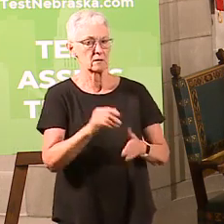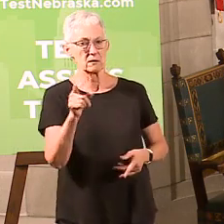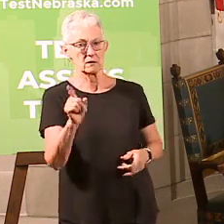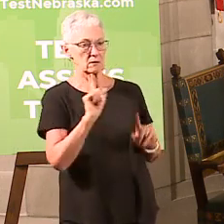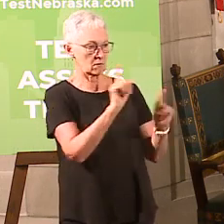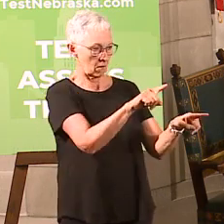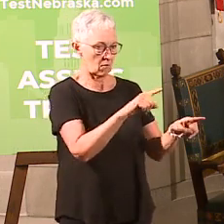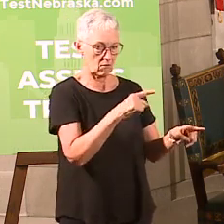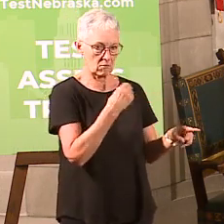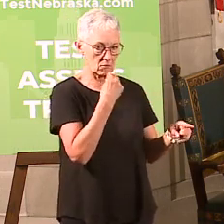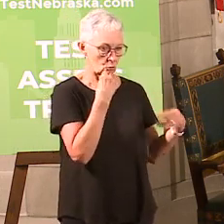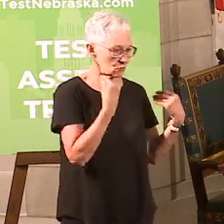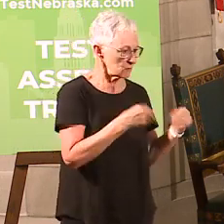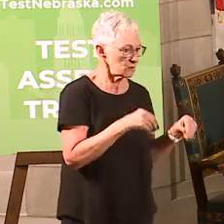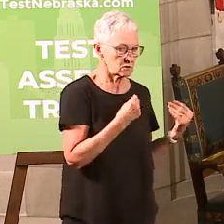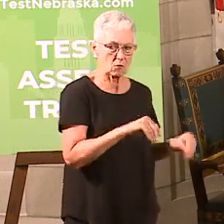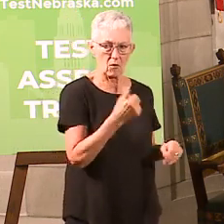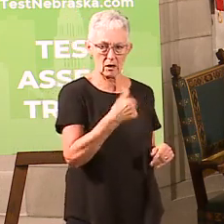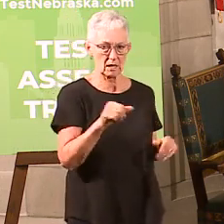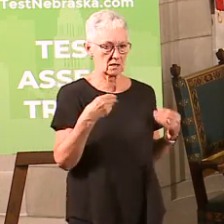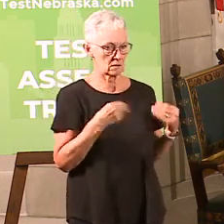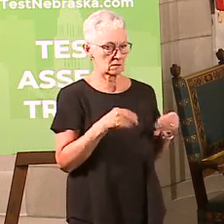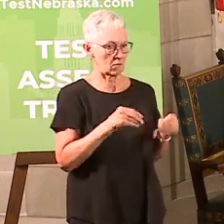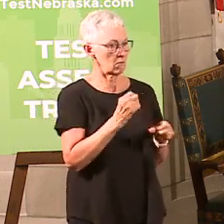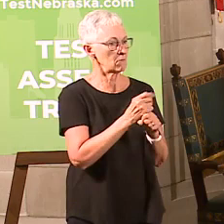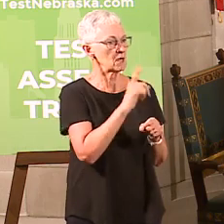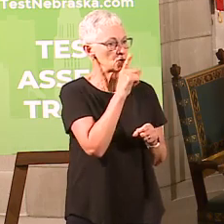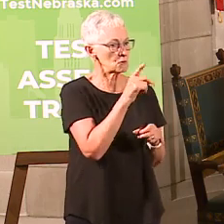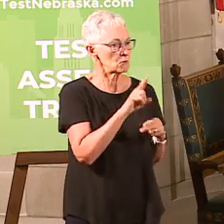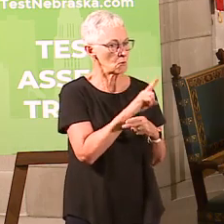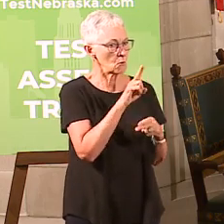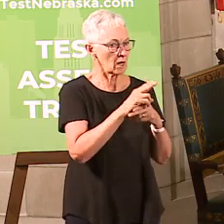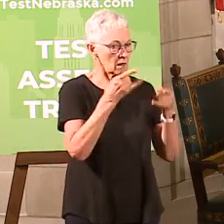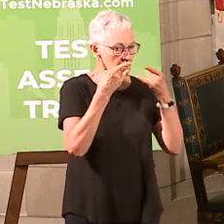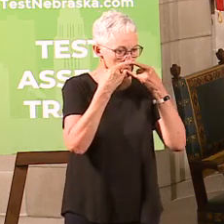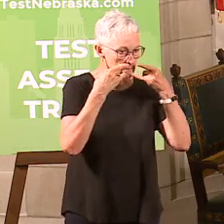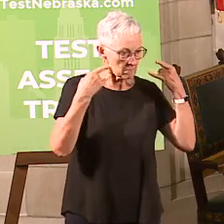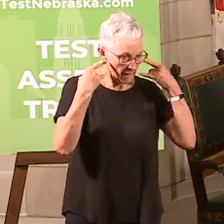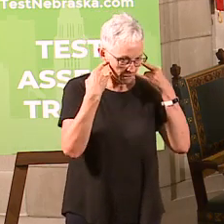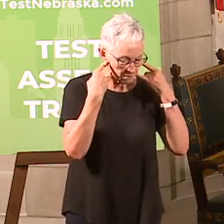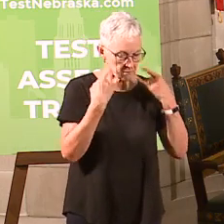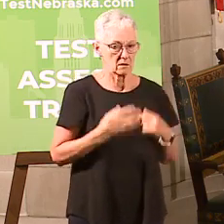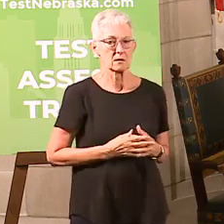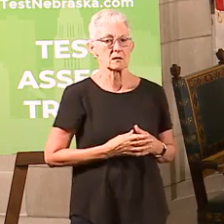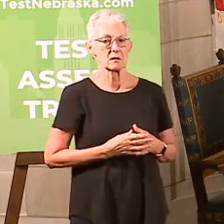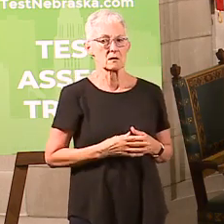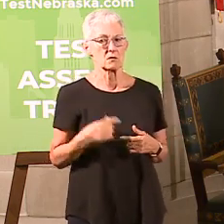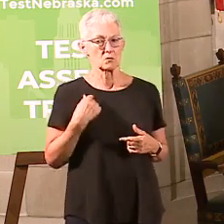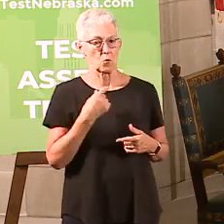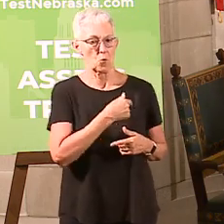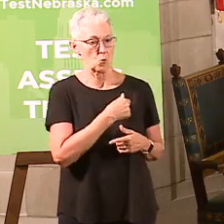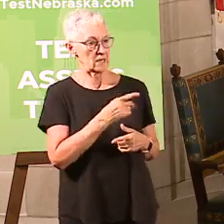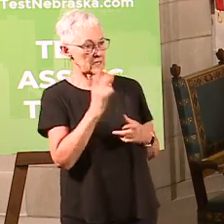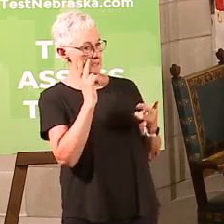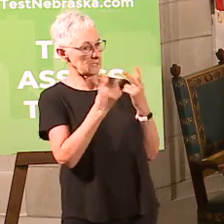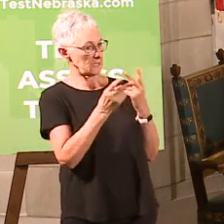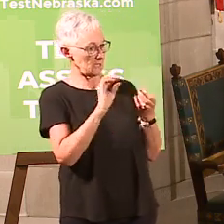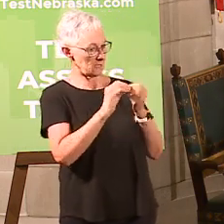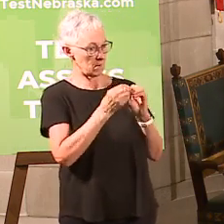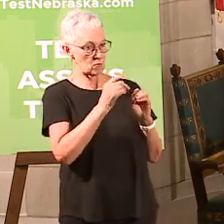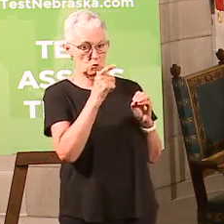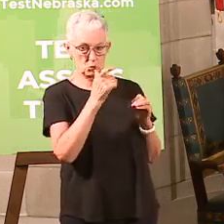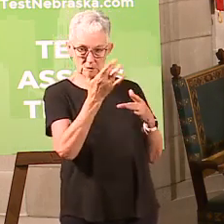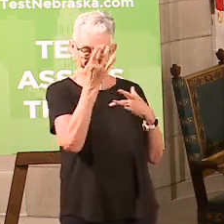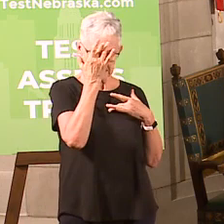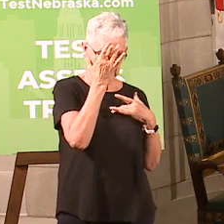of the virus. As we continue to slow the spread of the virus, that's how we can continue to loosen restrictions. So, I've gone to my